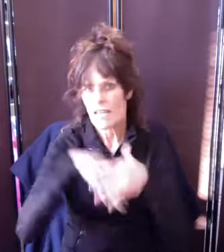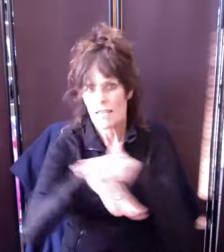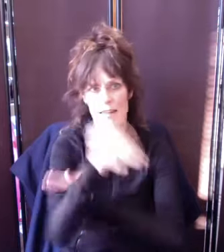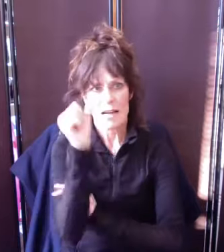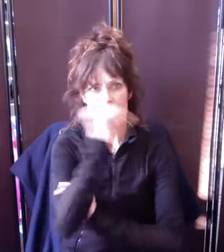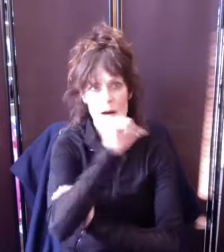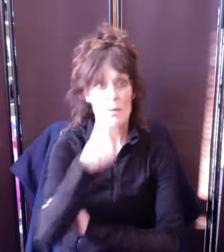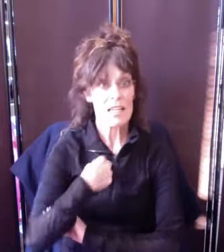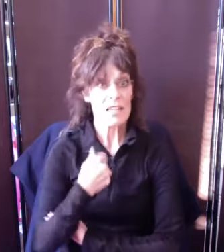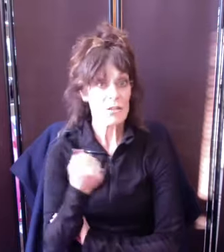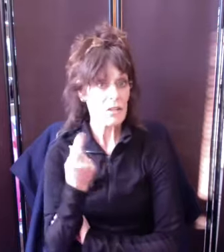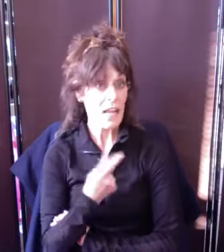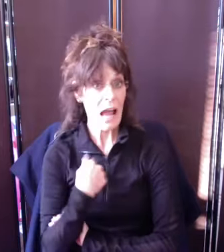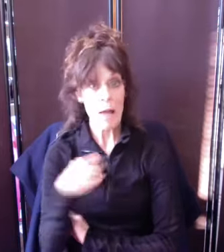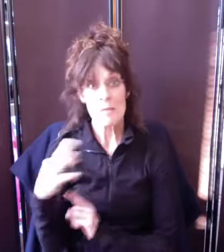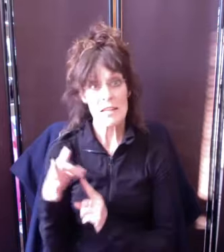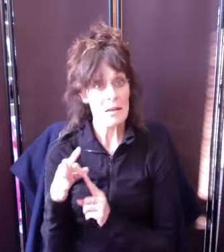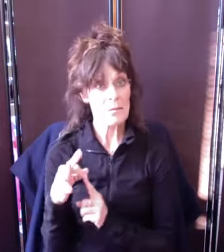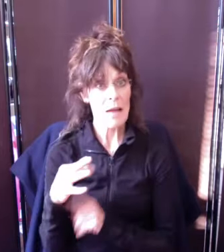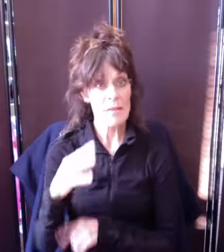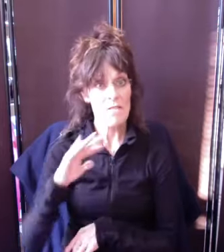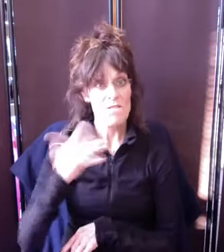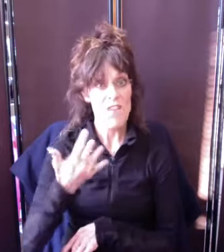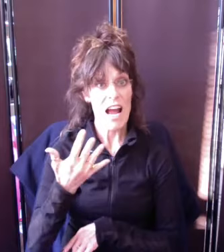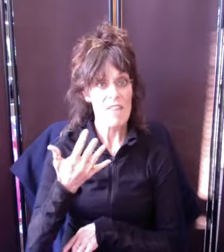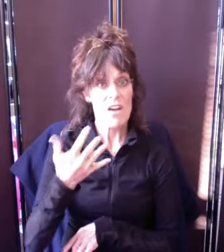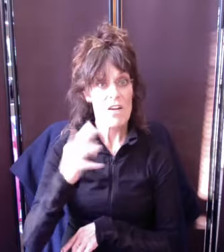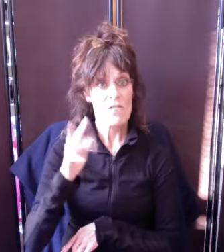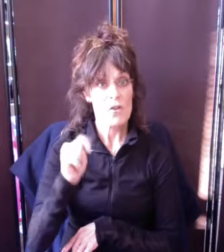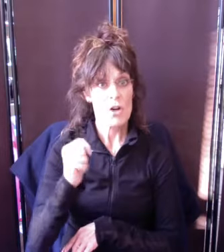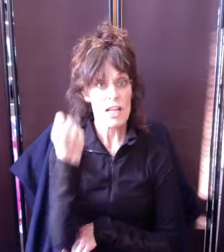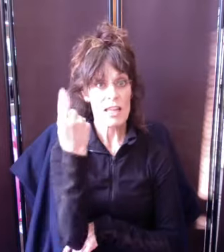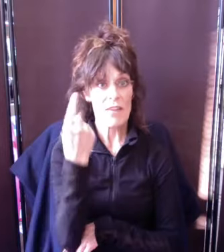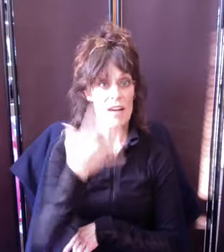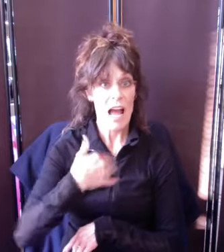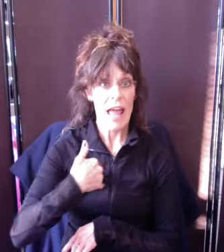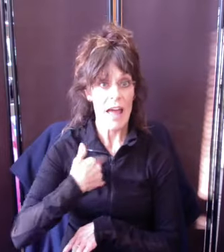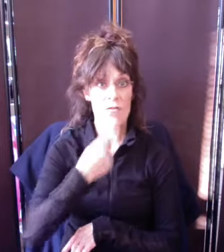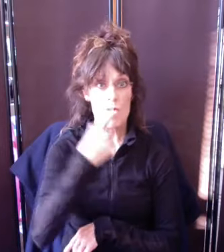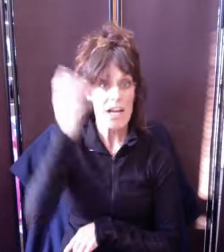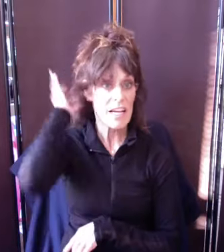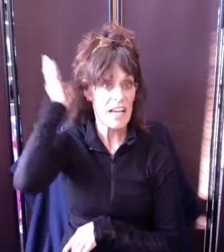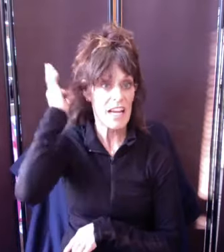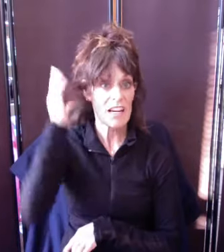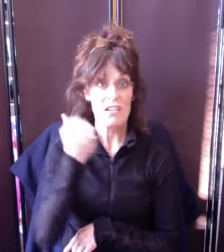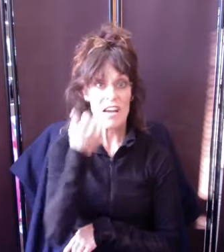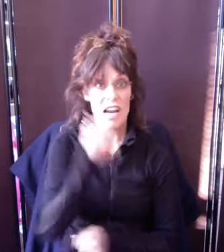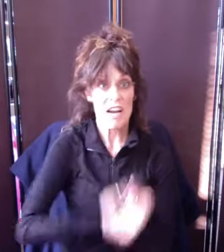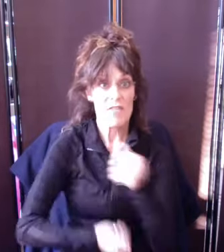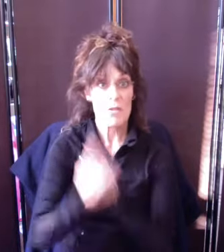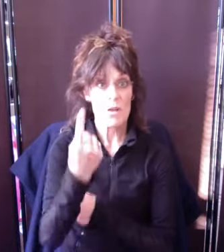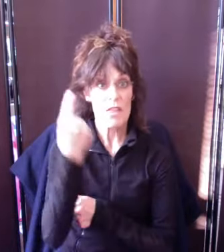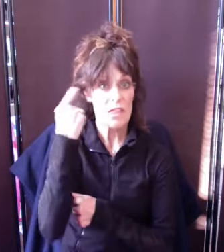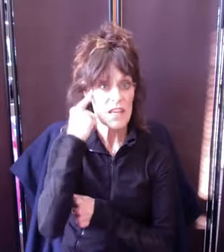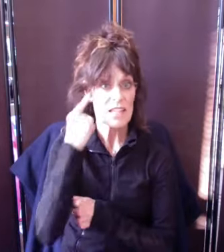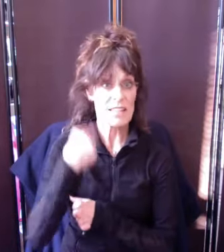I'm an exception. I'm the 5'11" redhead, so nobody thinks I'm 15, Um, and I just assumed